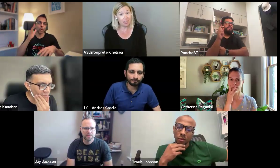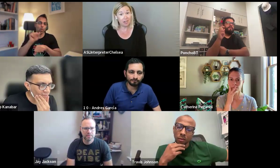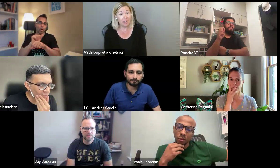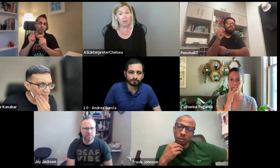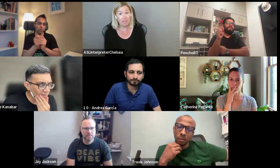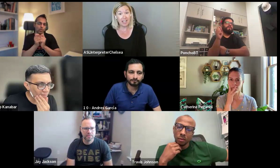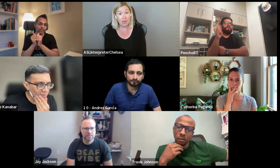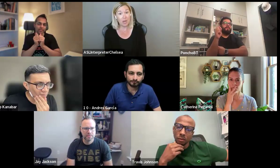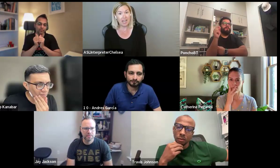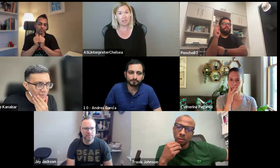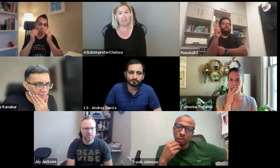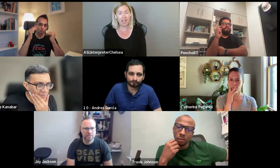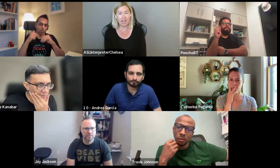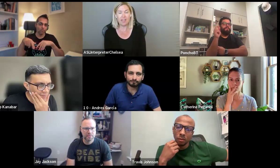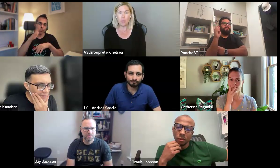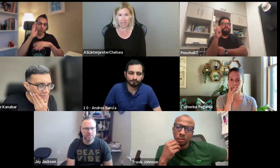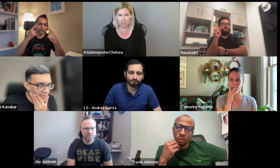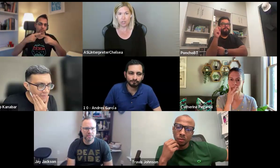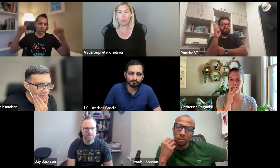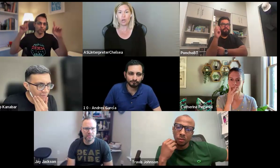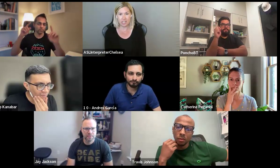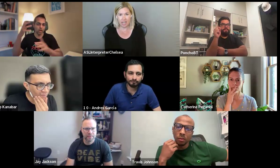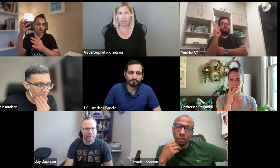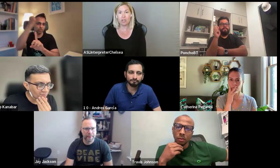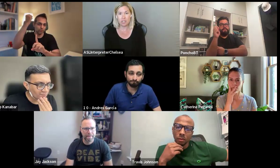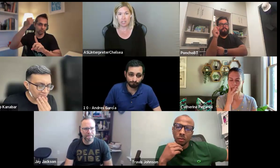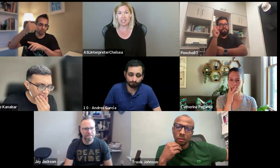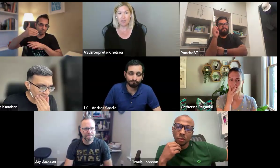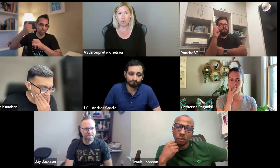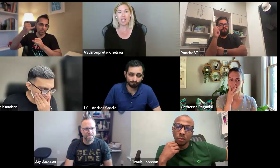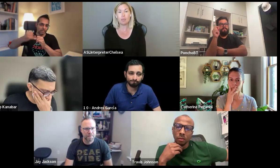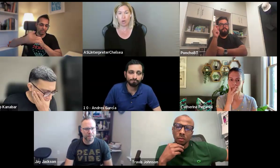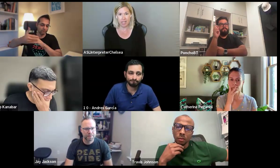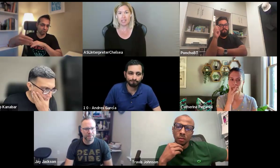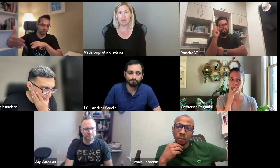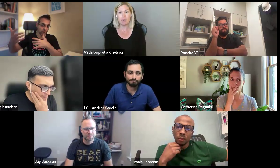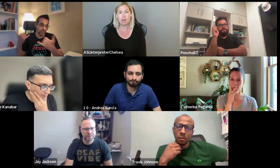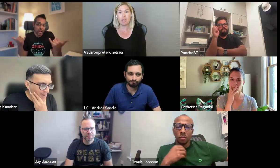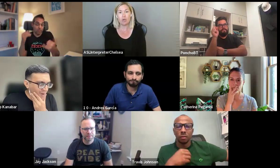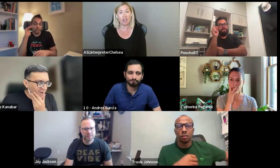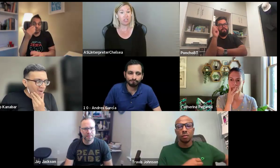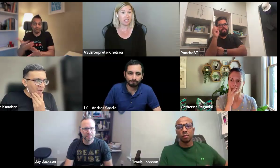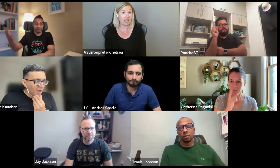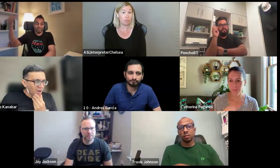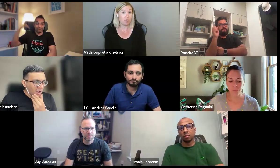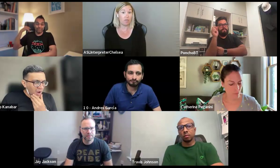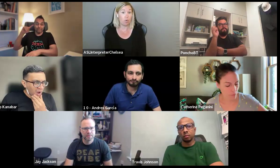another fight that we need to fight and that we need to work together to see if we can bring some greater success moving